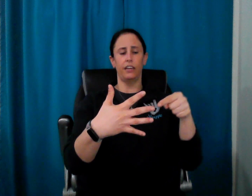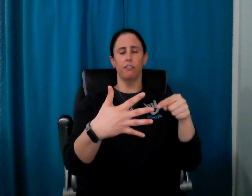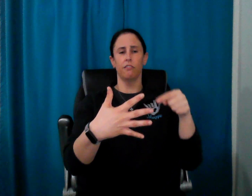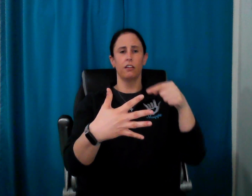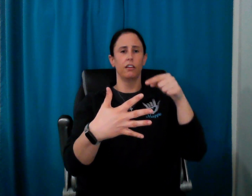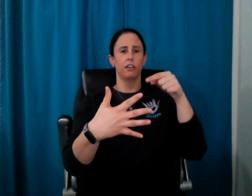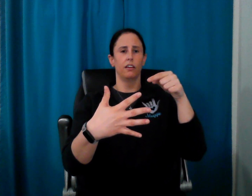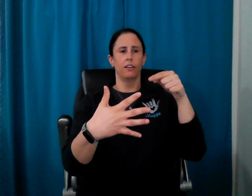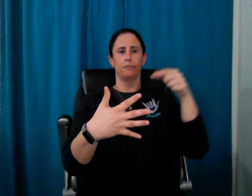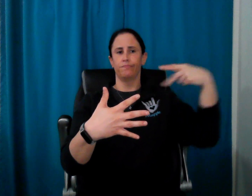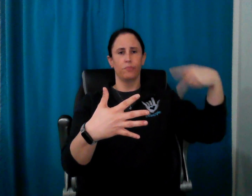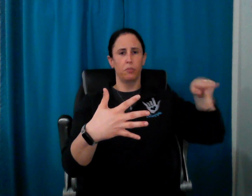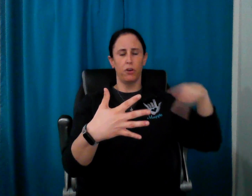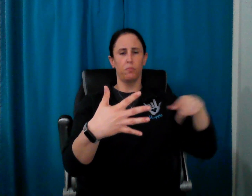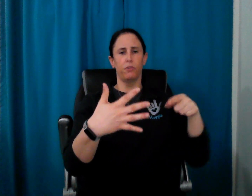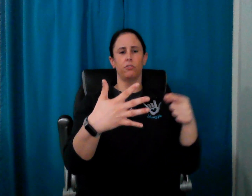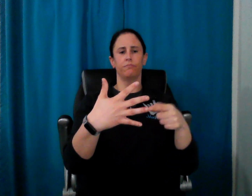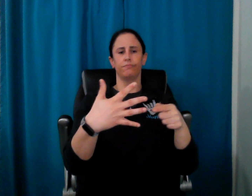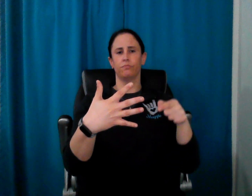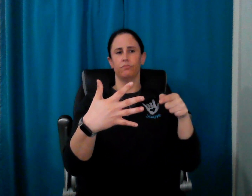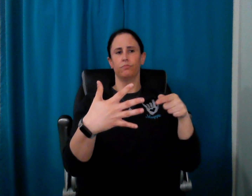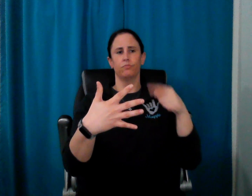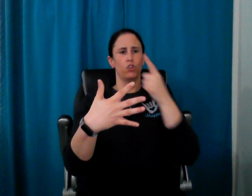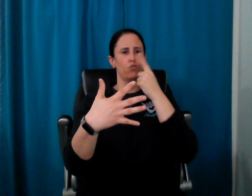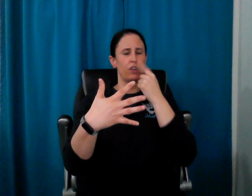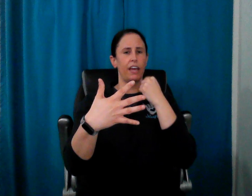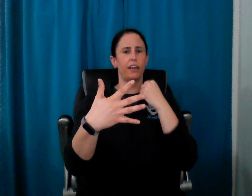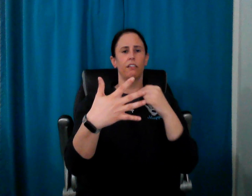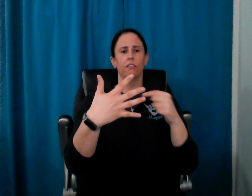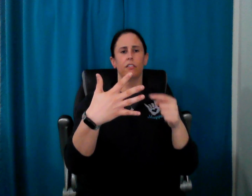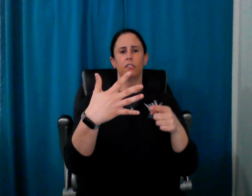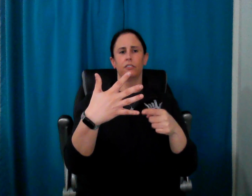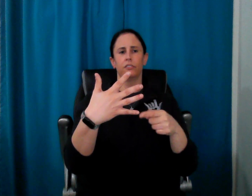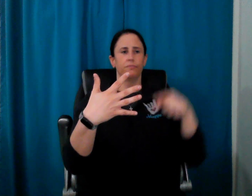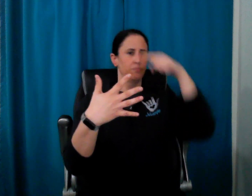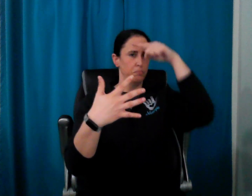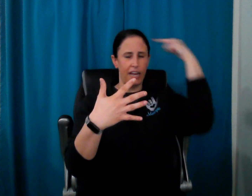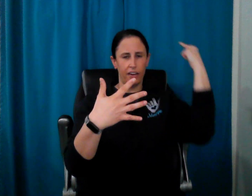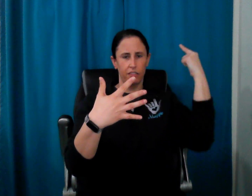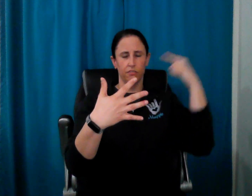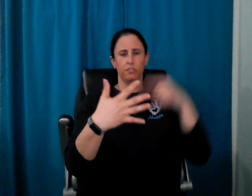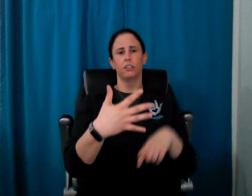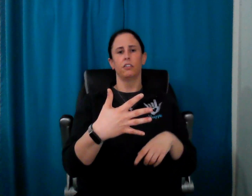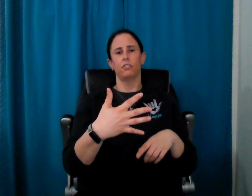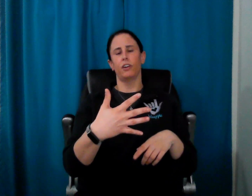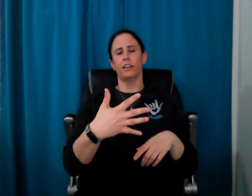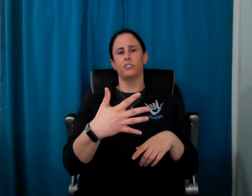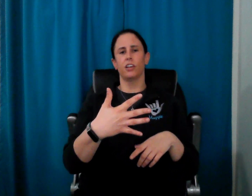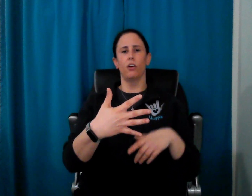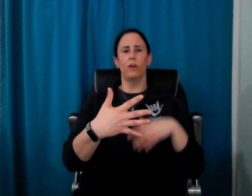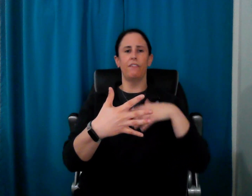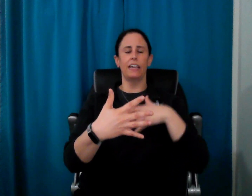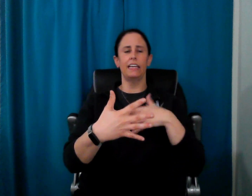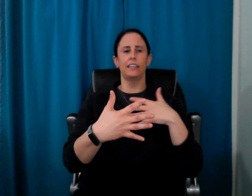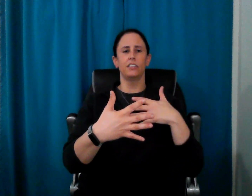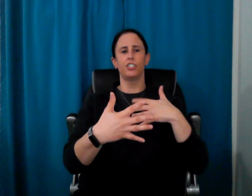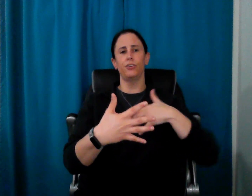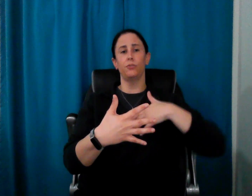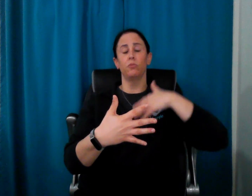green, purple, red, black. Okay, so if I needed to